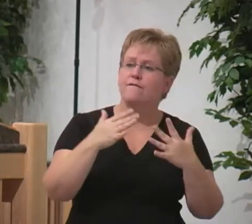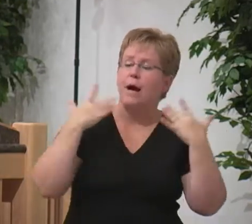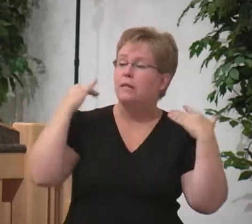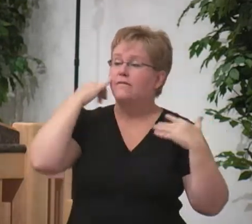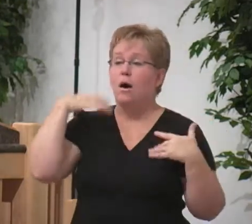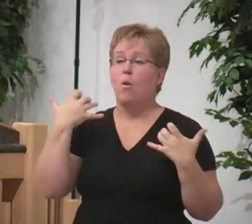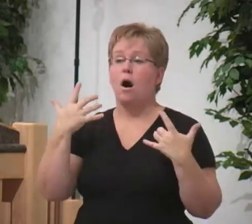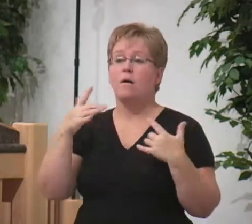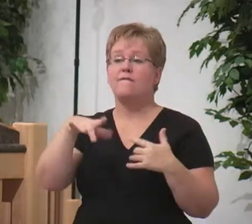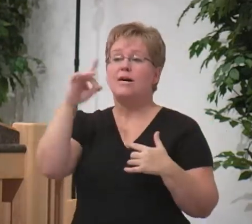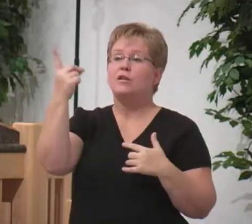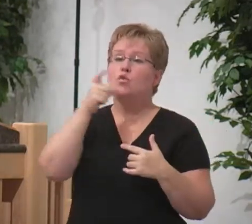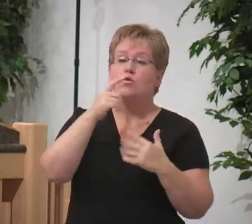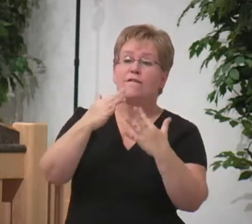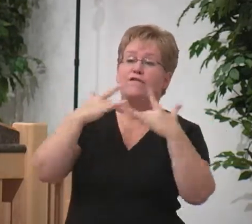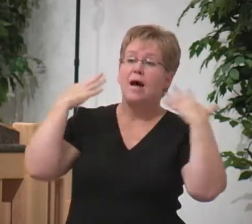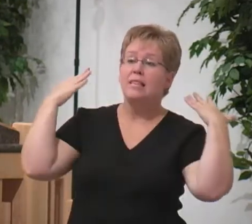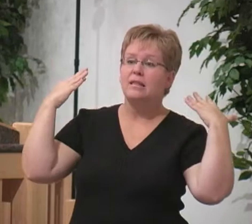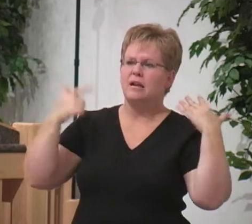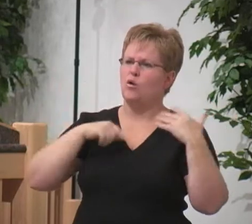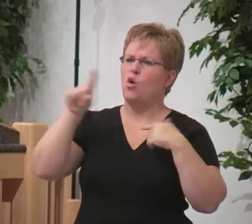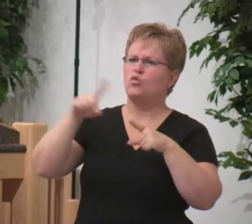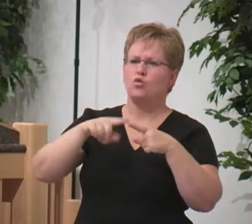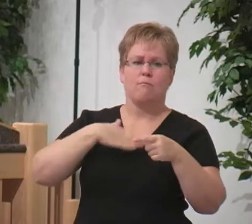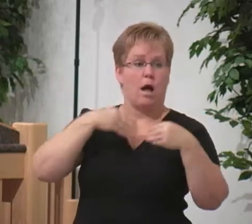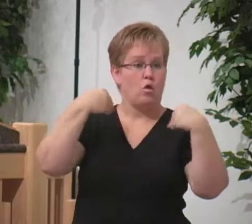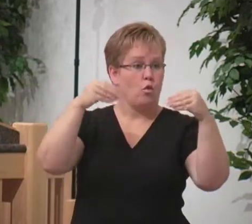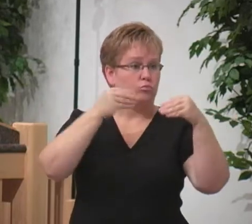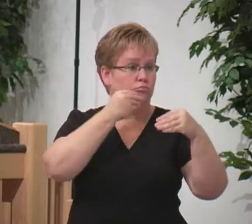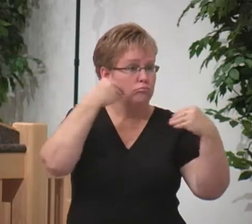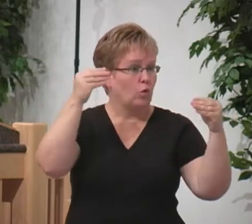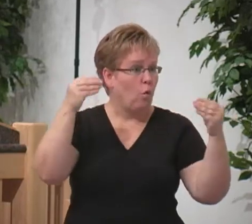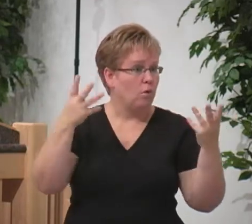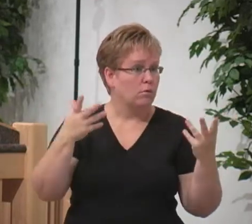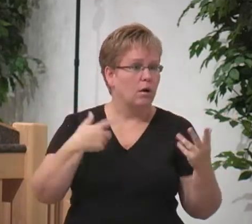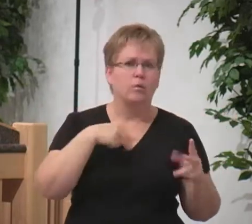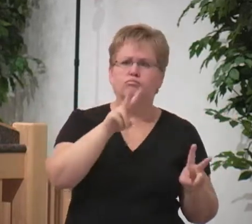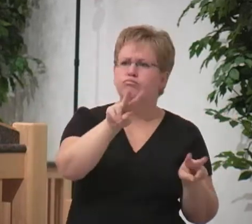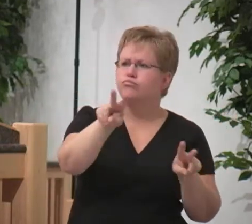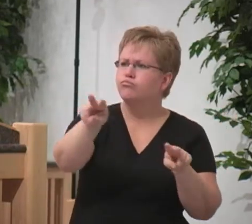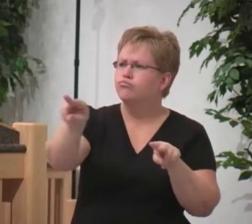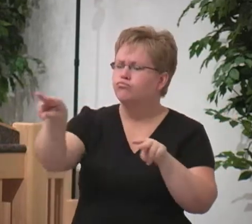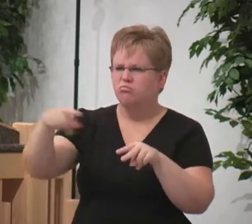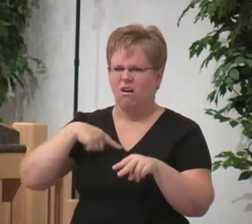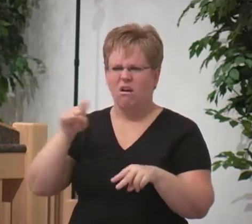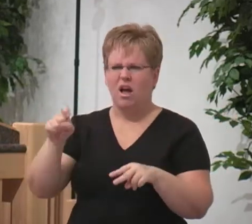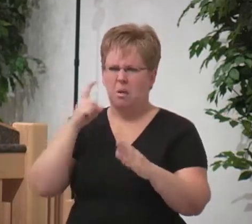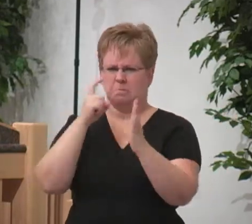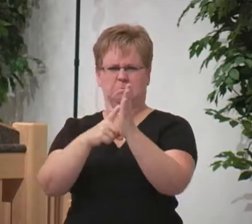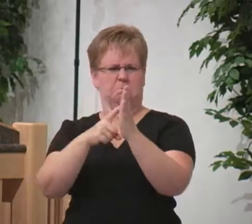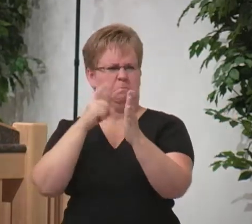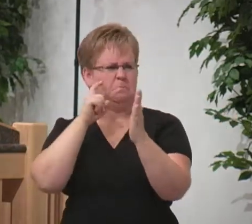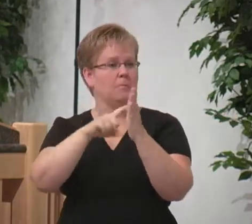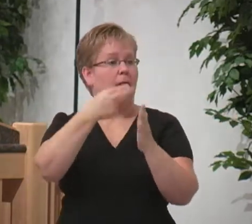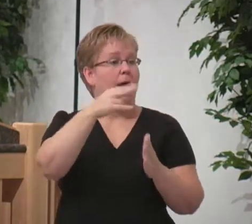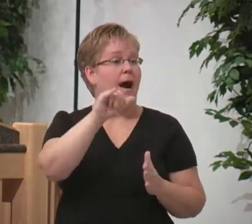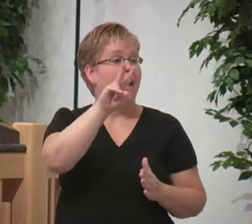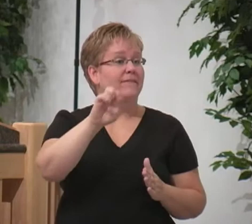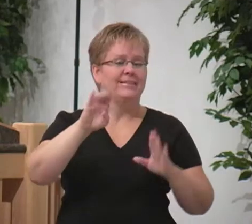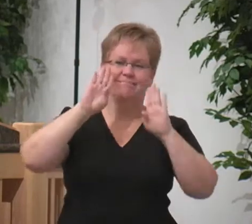find somebody who's friendly, I can go to my local grocery store and I can surely find a Hy-Vee employee with a smile on his face